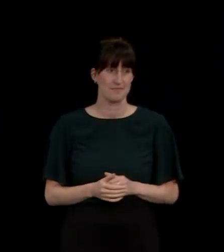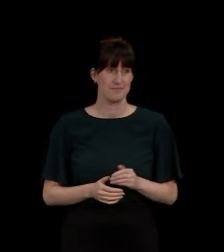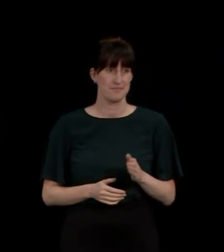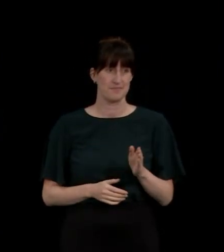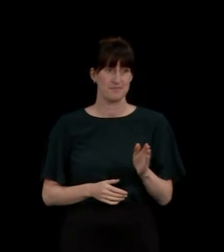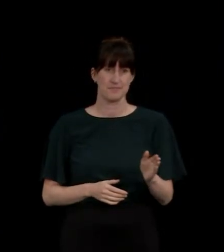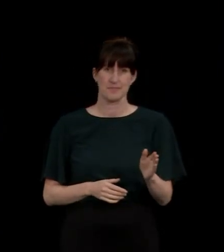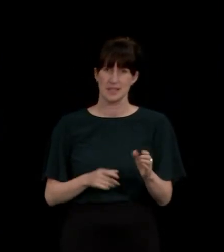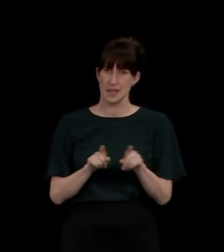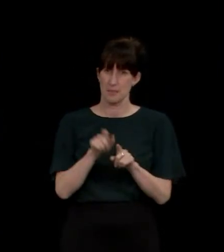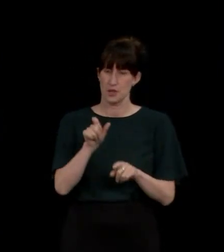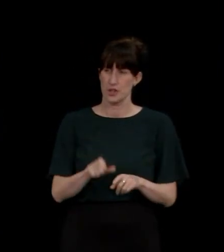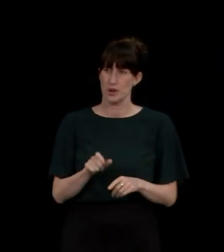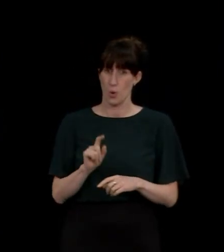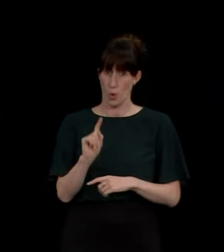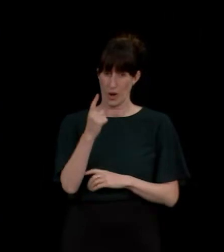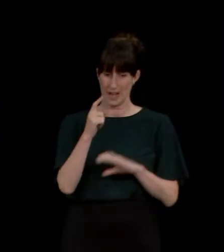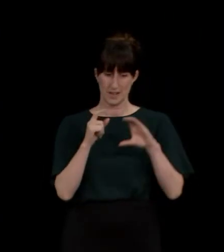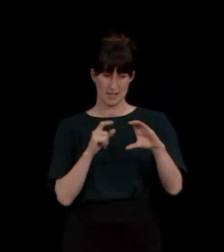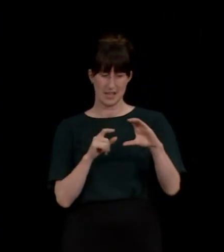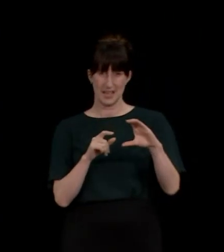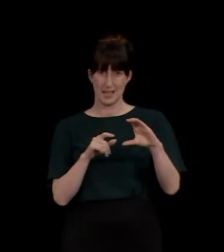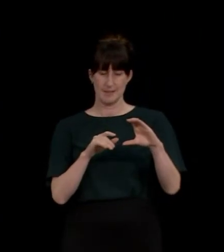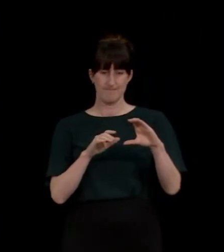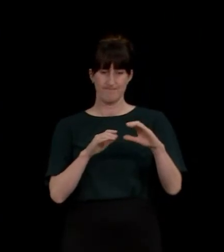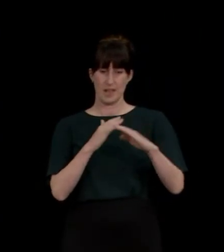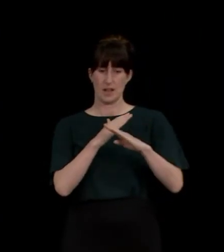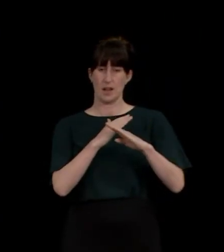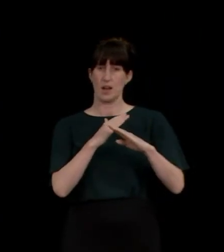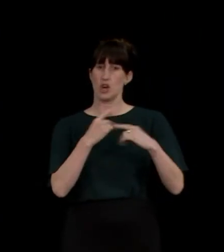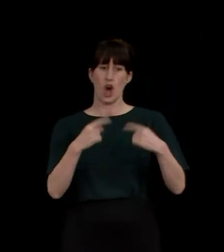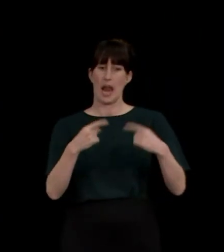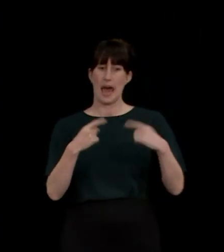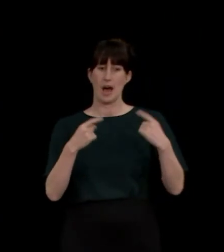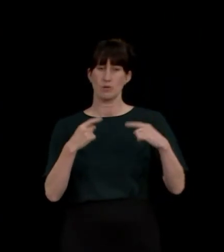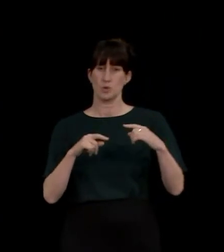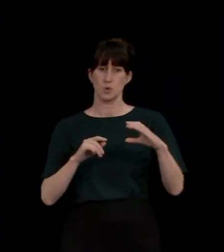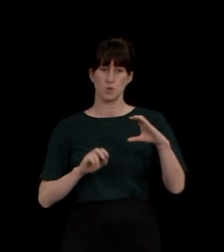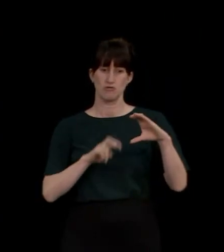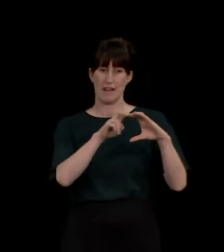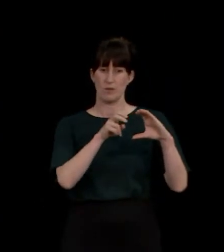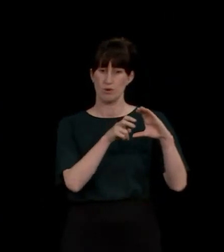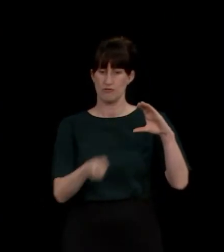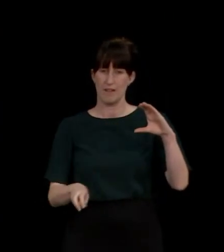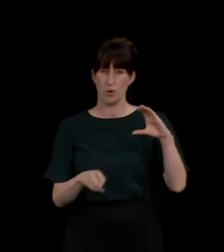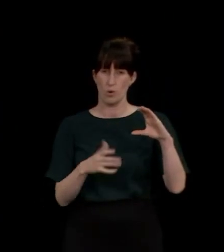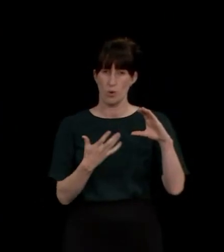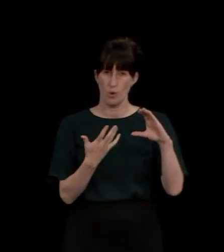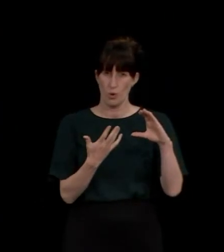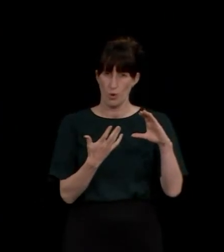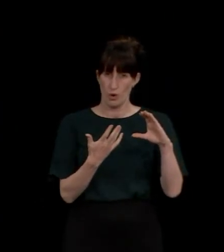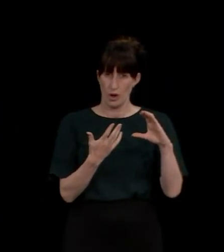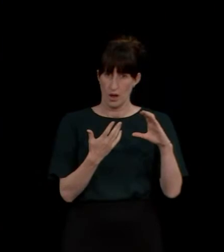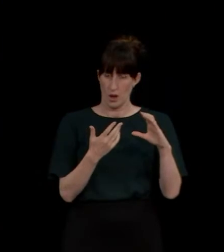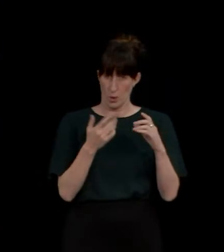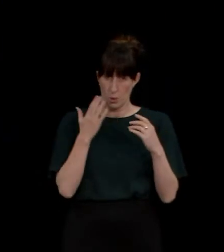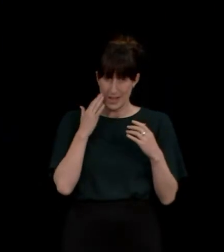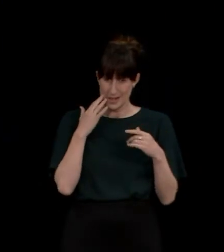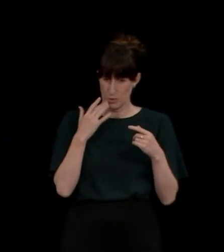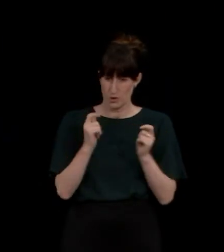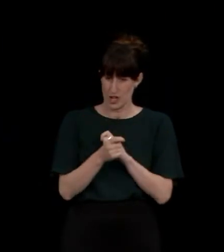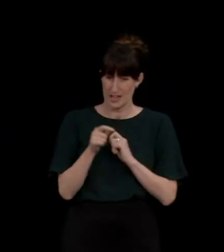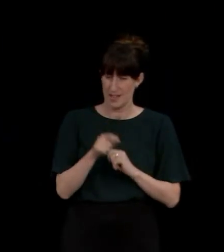boundary, how long can we expect that to be in place? Well, of course, we want to get to a position where we can have movement again. Obviously,